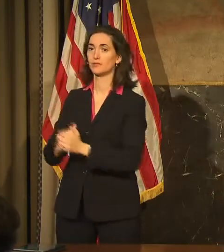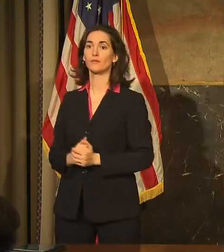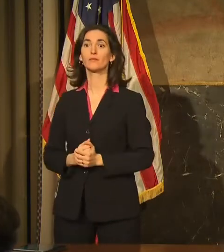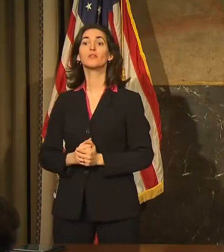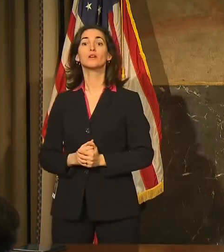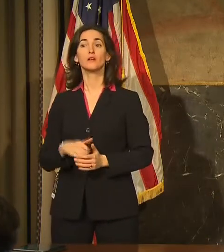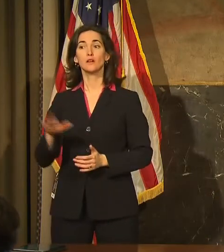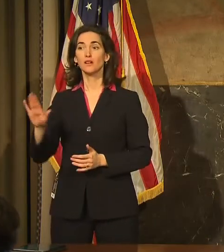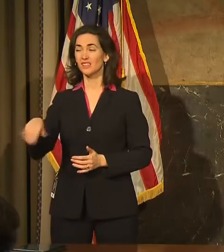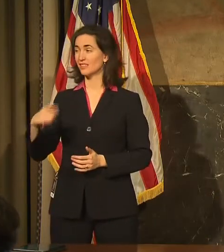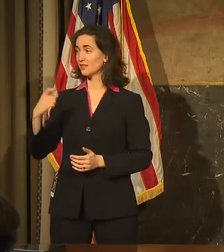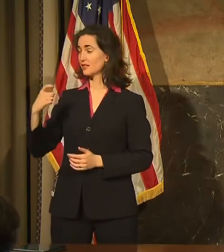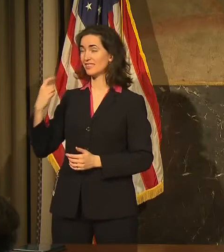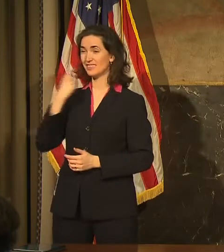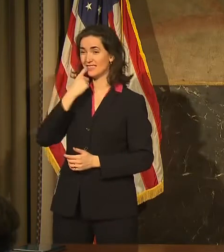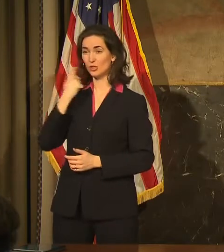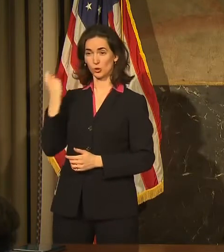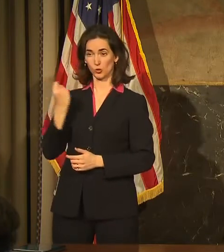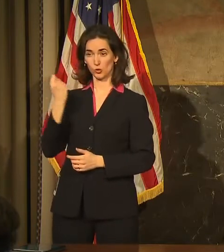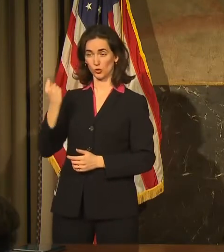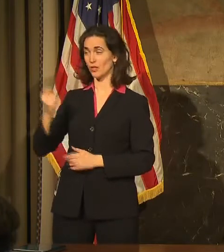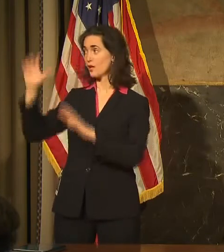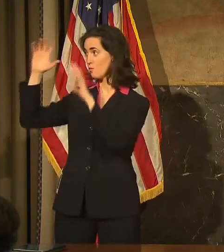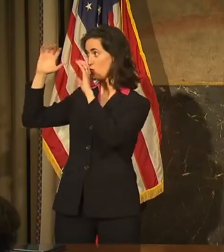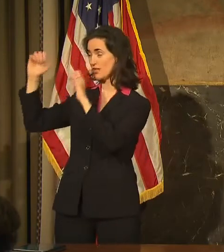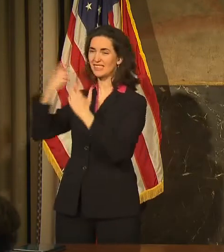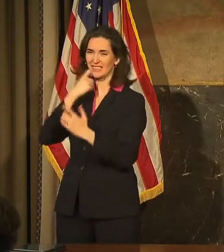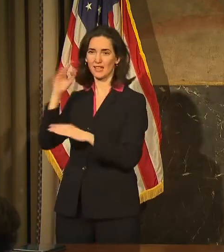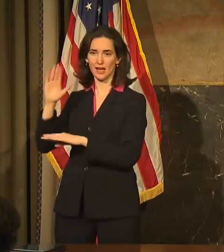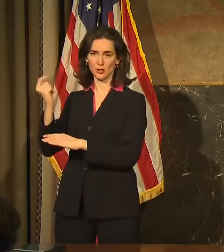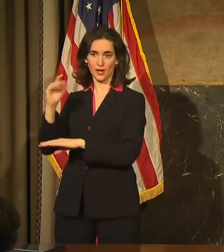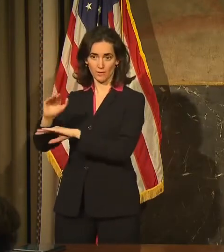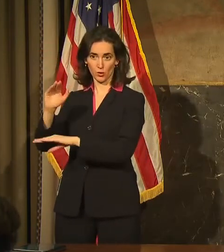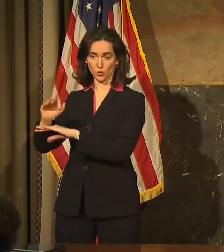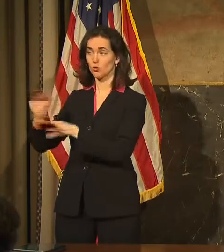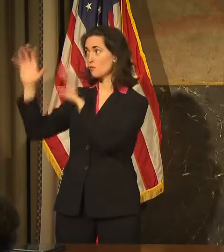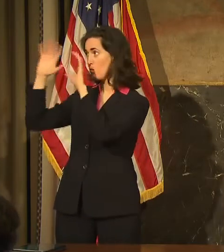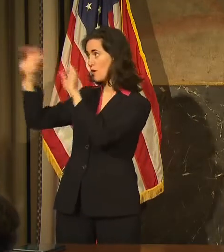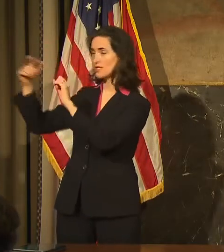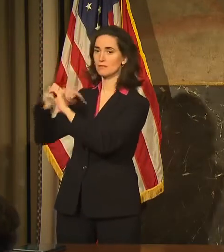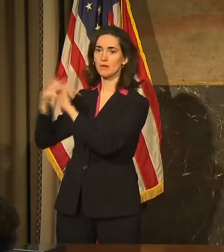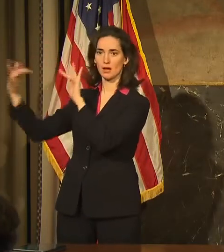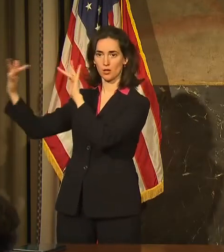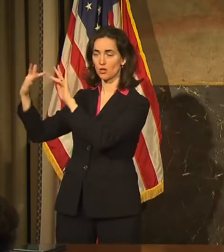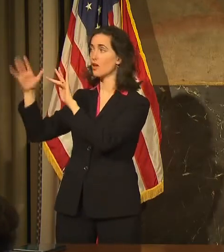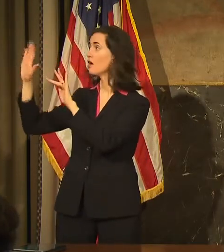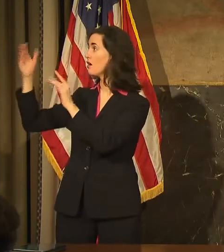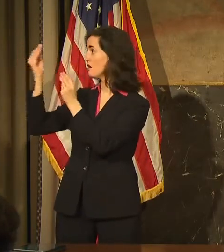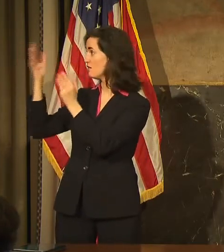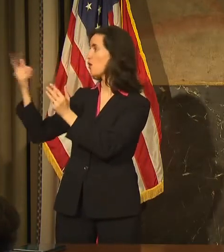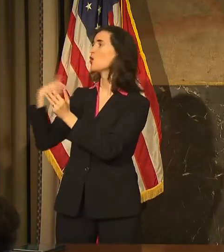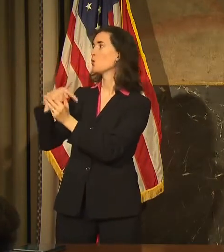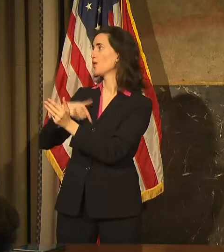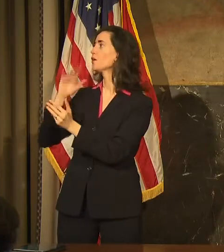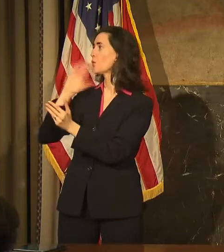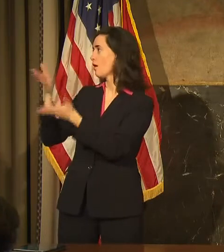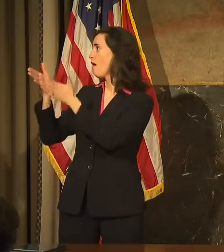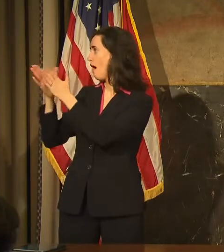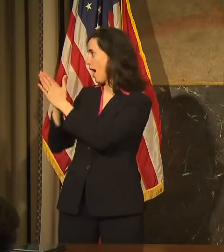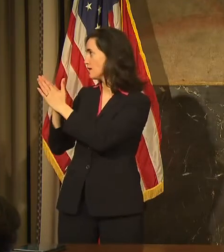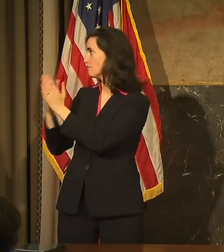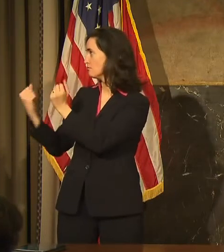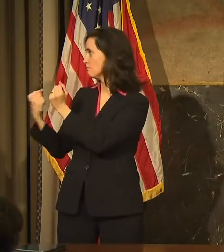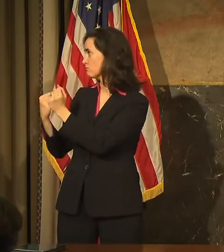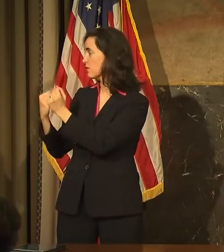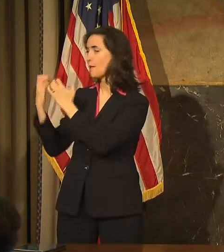to the president on Tuesday afternoon and make sure he was aware that we would be making that request. And of course,